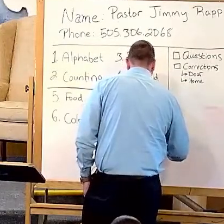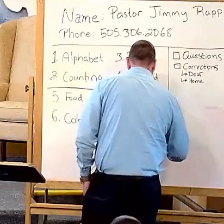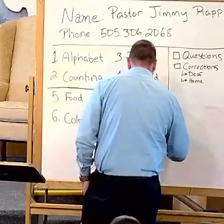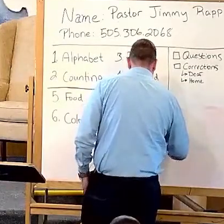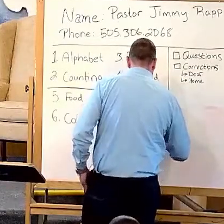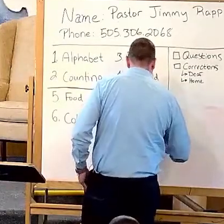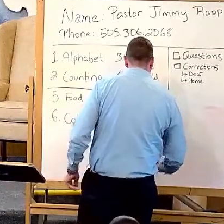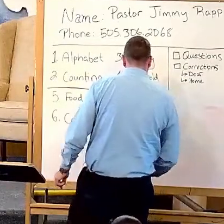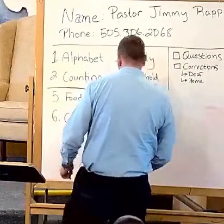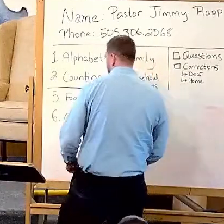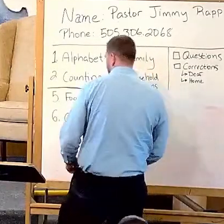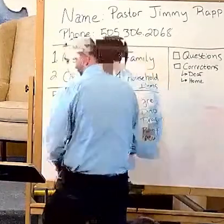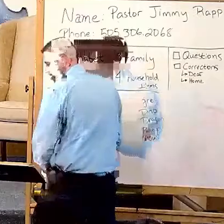Any other words I said I didn't know today?